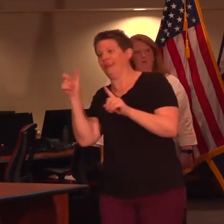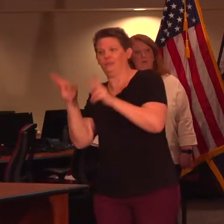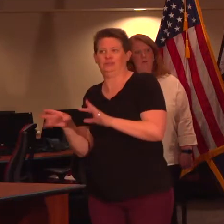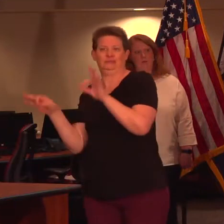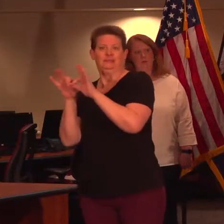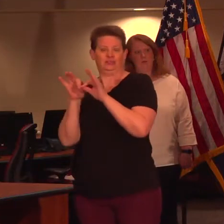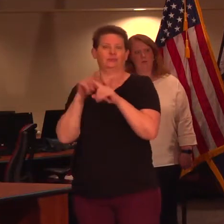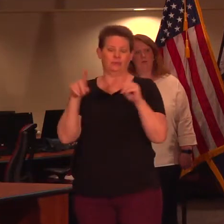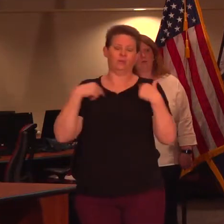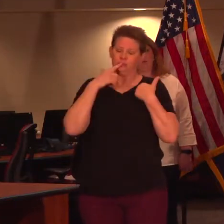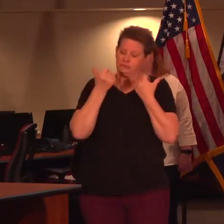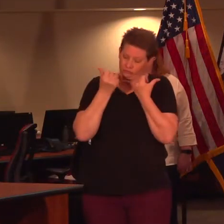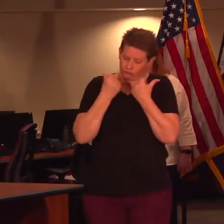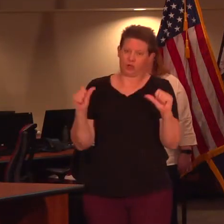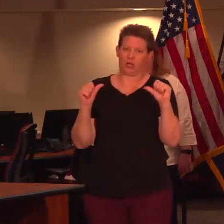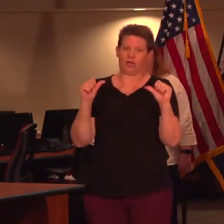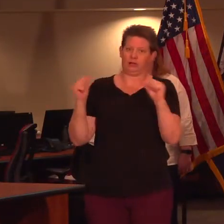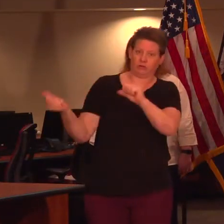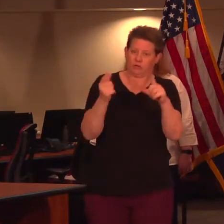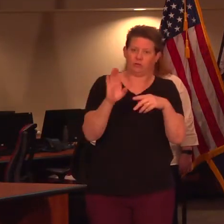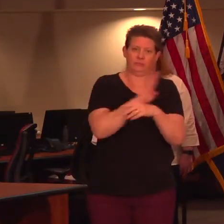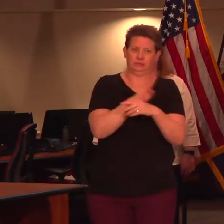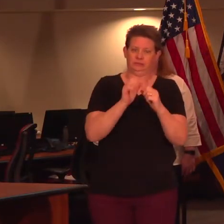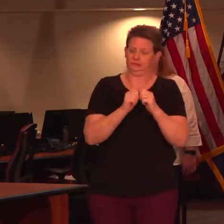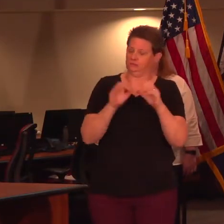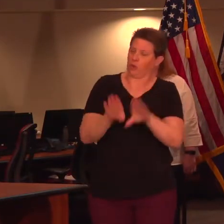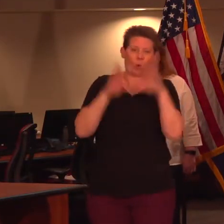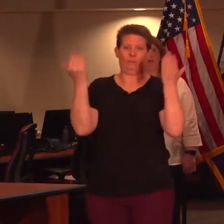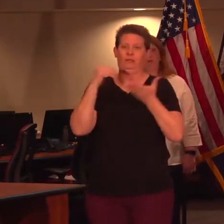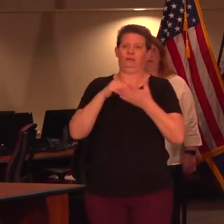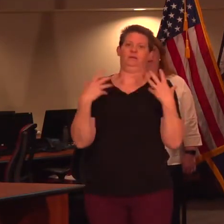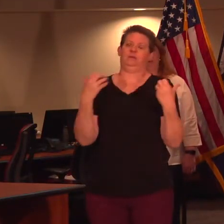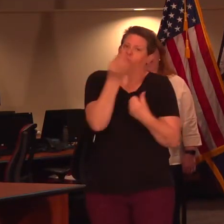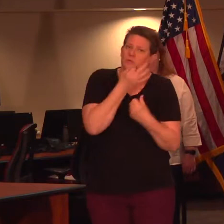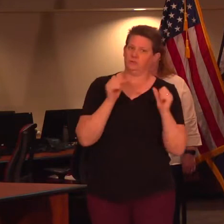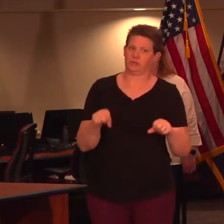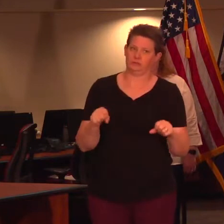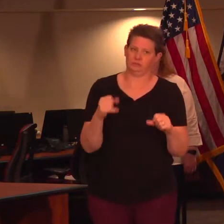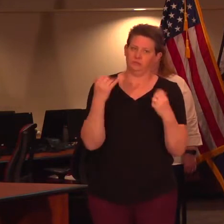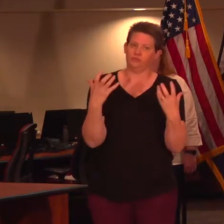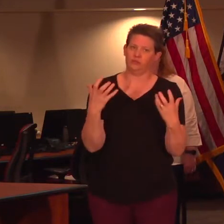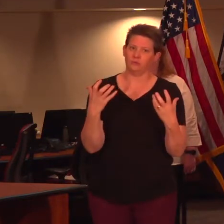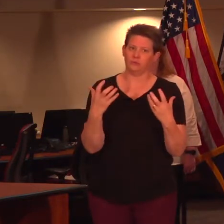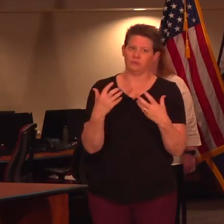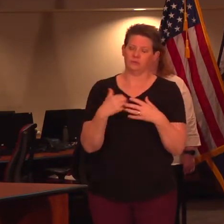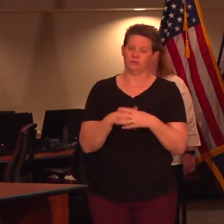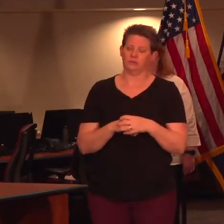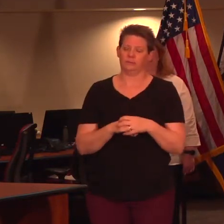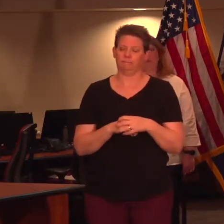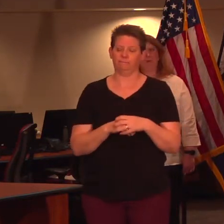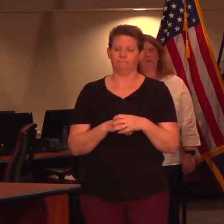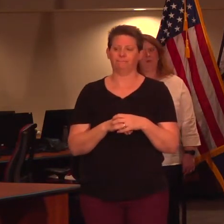her. But we want to get all these businesses going back as soon as we can. And to that end,